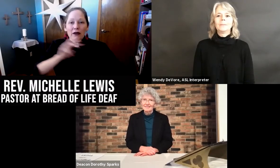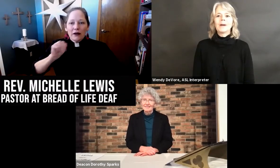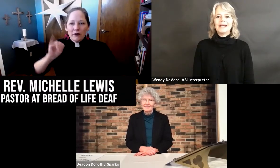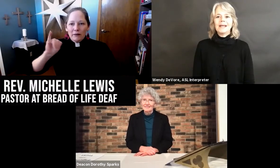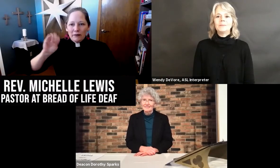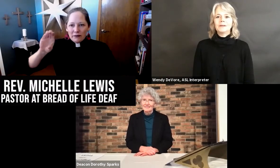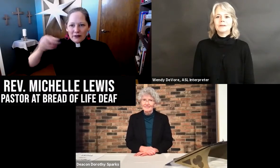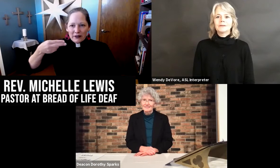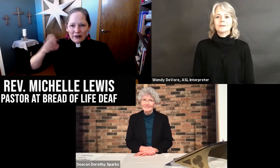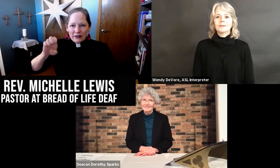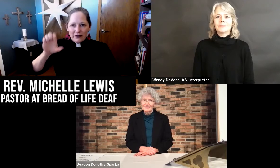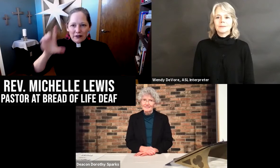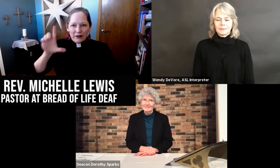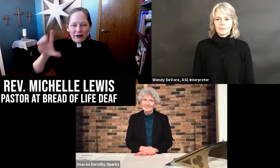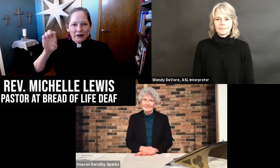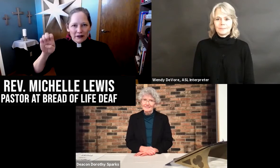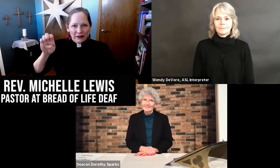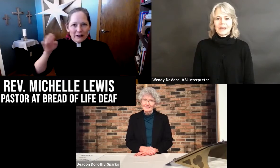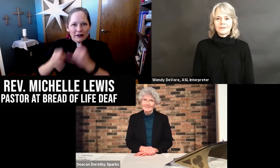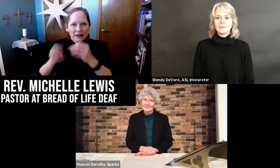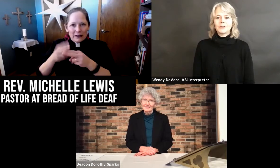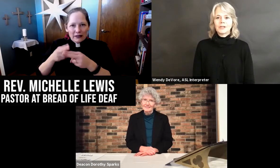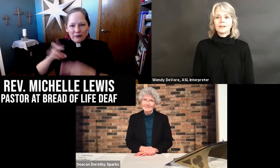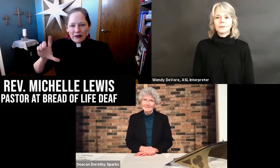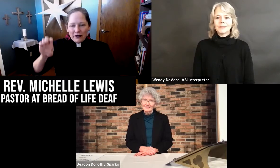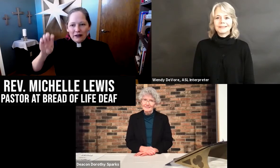My name is Pastor Michelle Lewis,